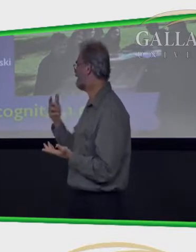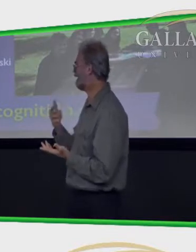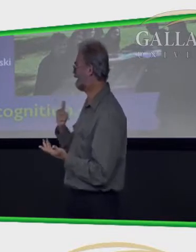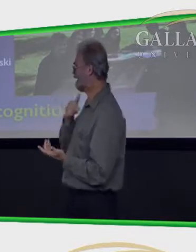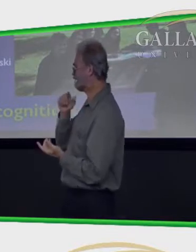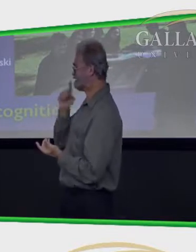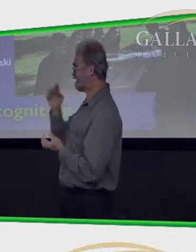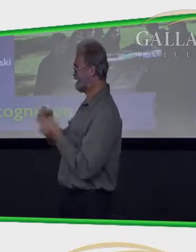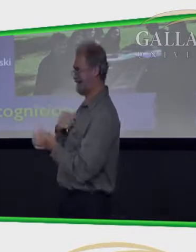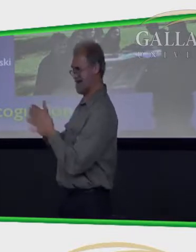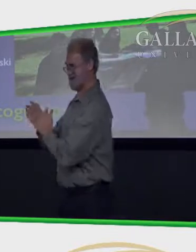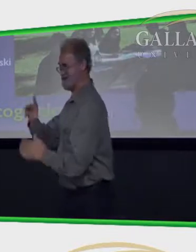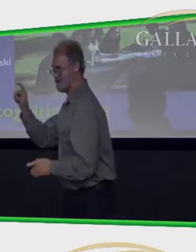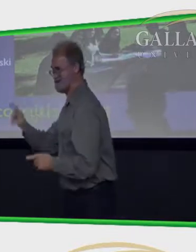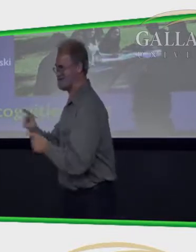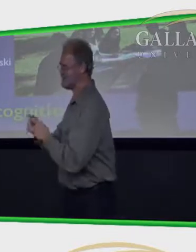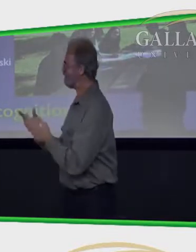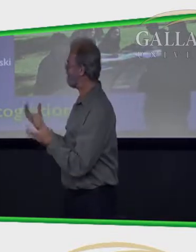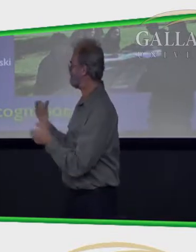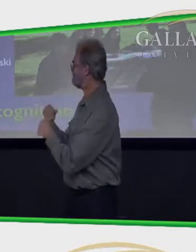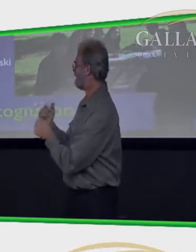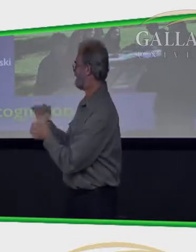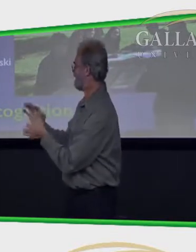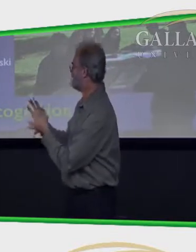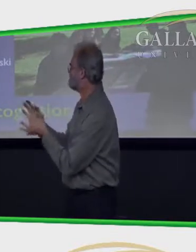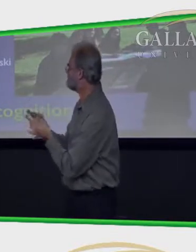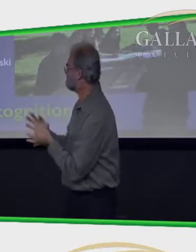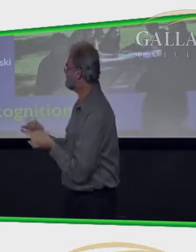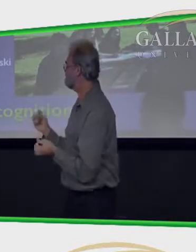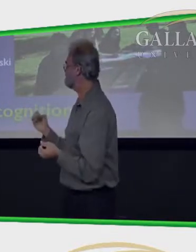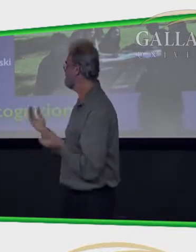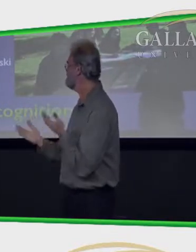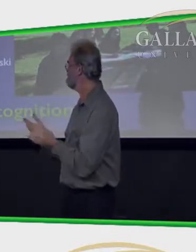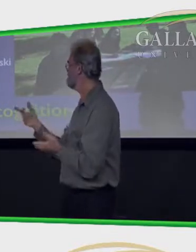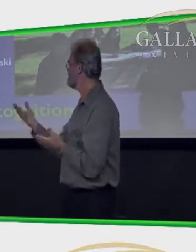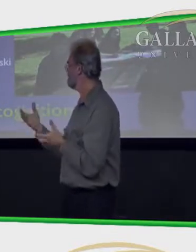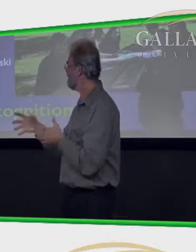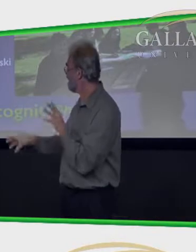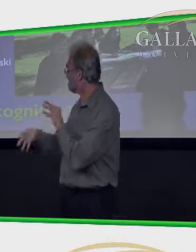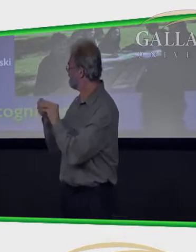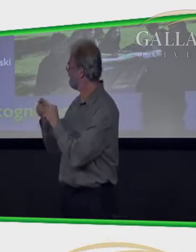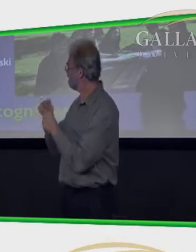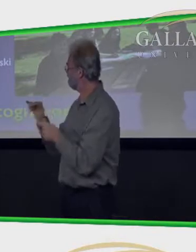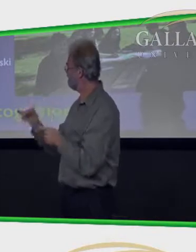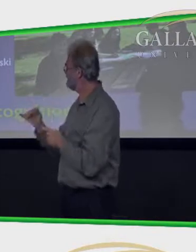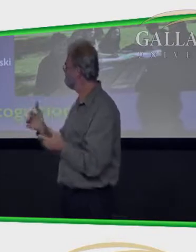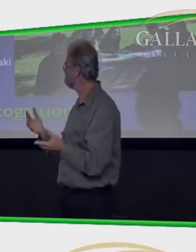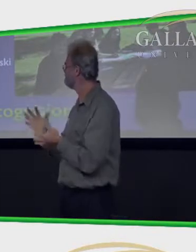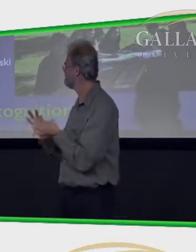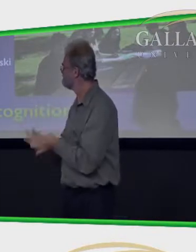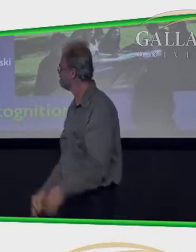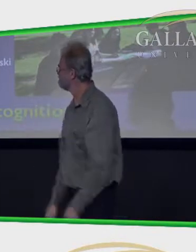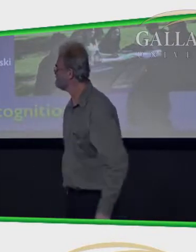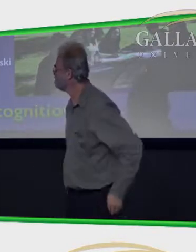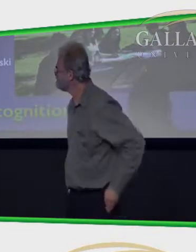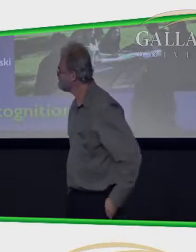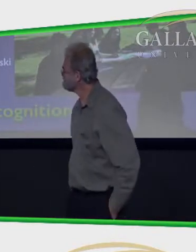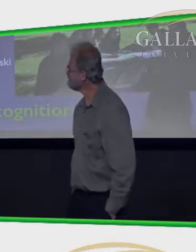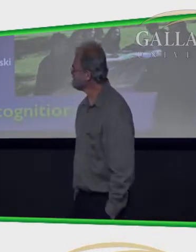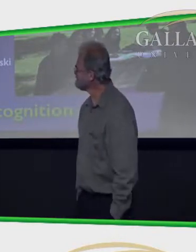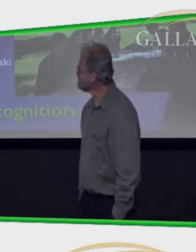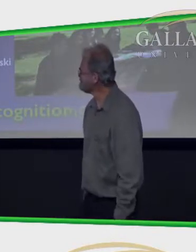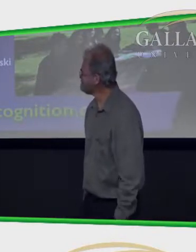of quantity. Yeah. So it's not exactly a question, but more of a comment perhaps about the importance of having a symbolic